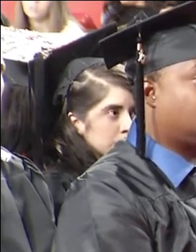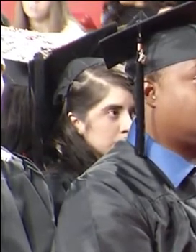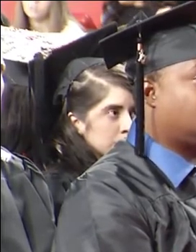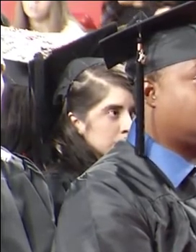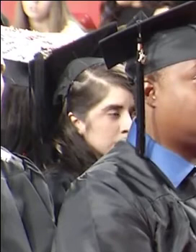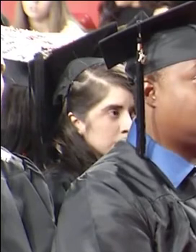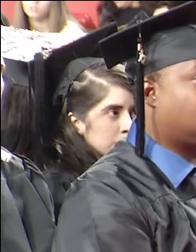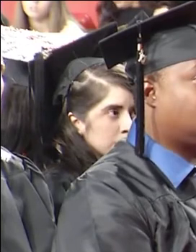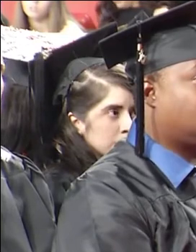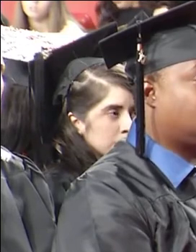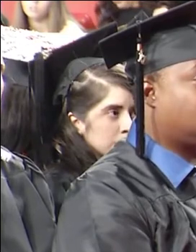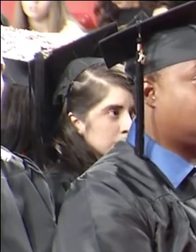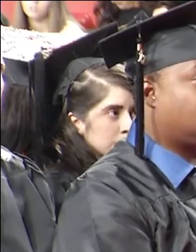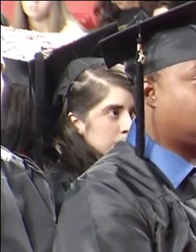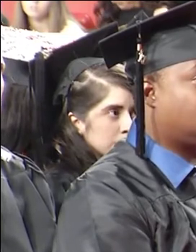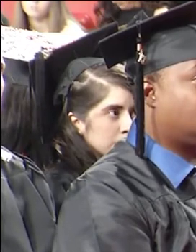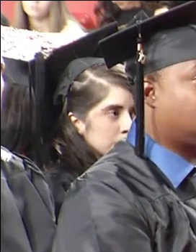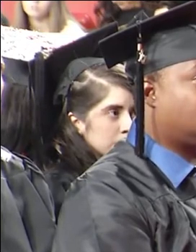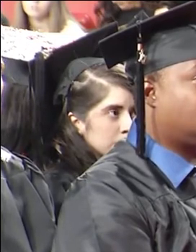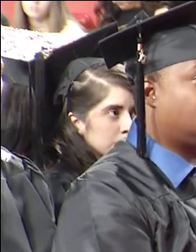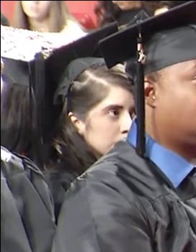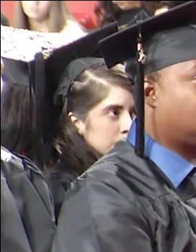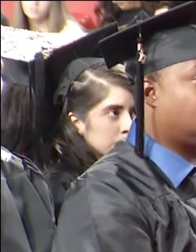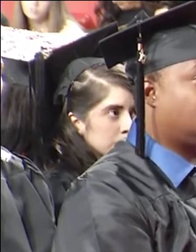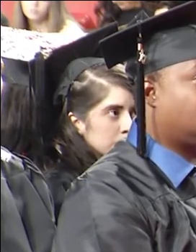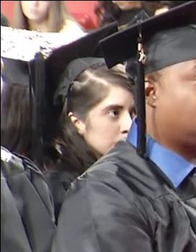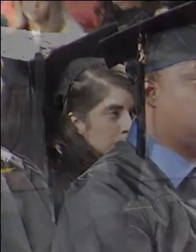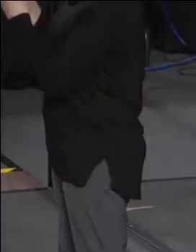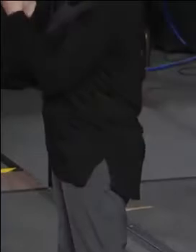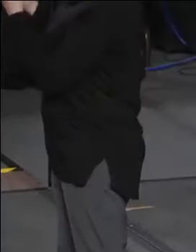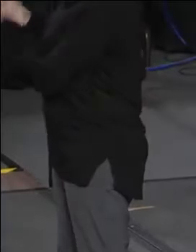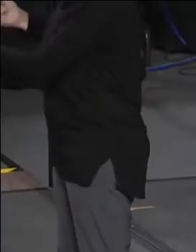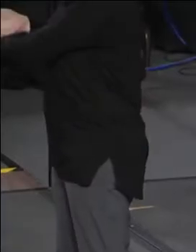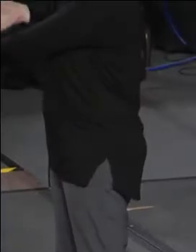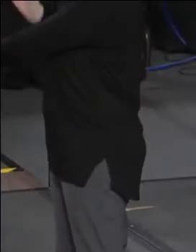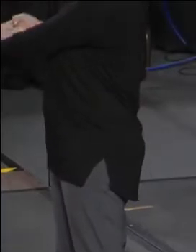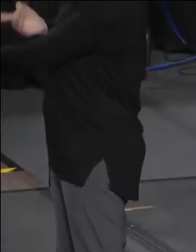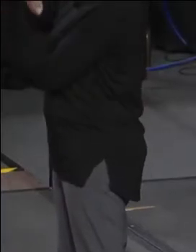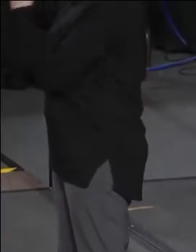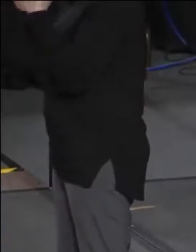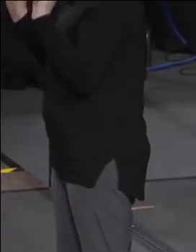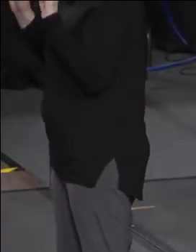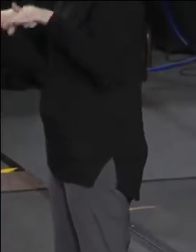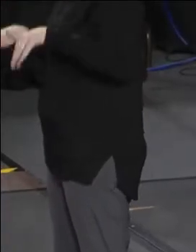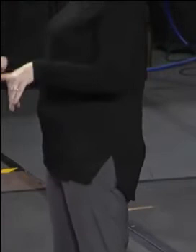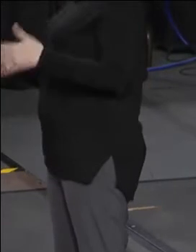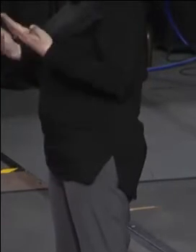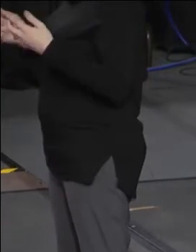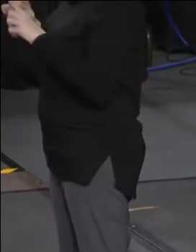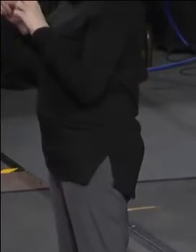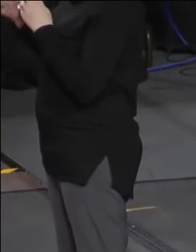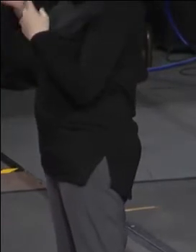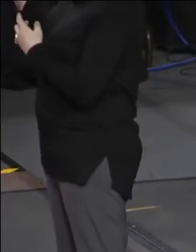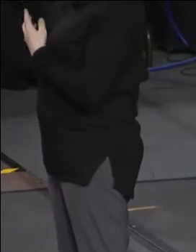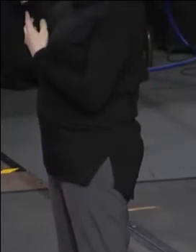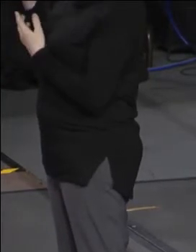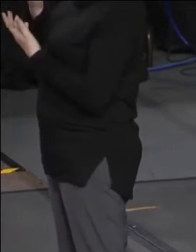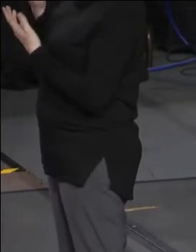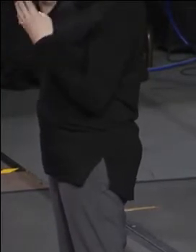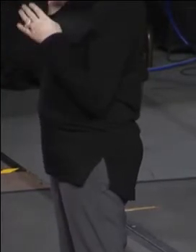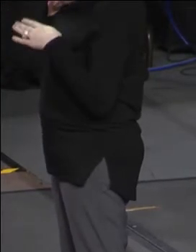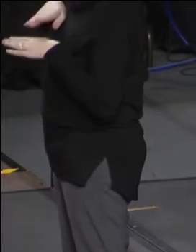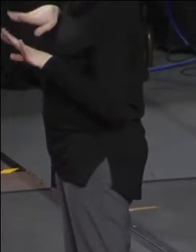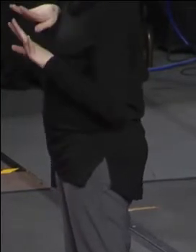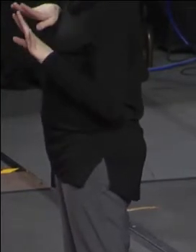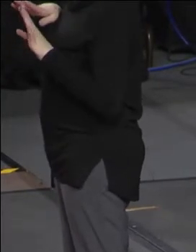life. Adversity strengthens each of us in ways that success cannot. The mountain peaks of one's life may get